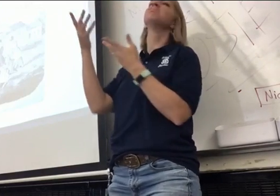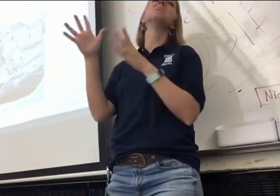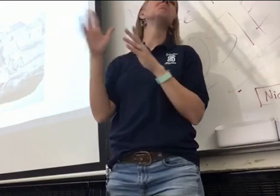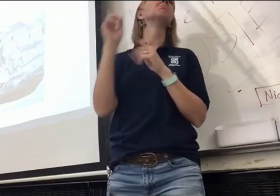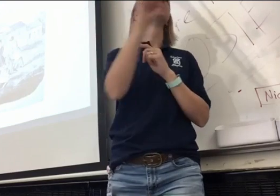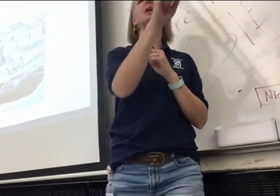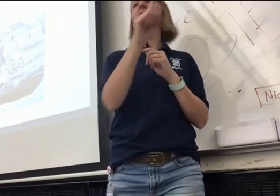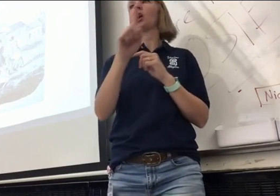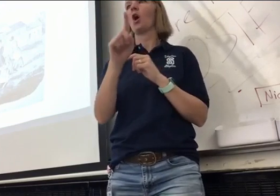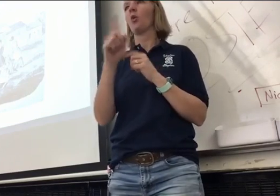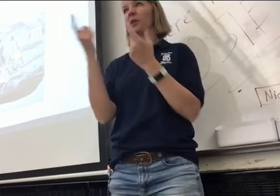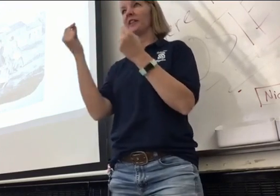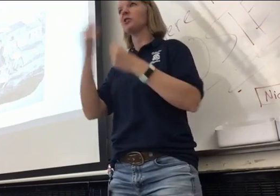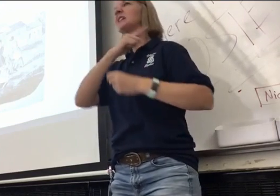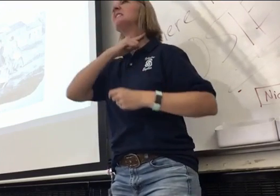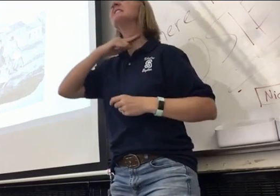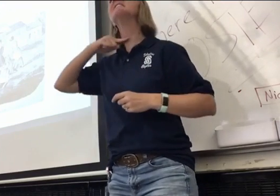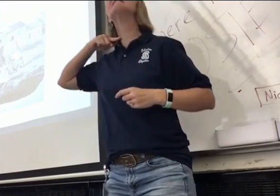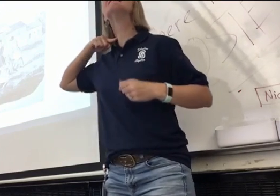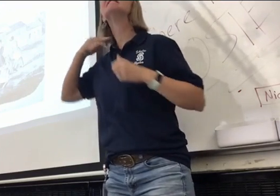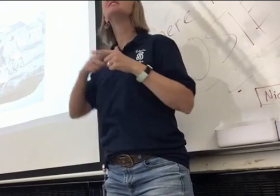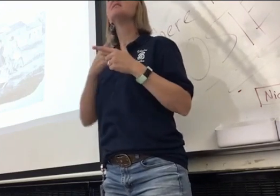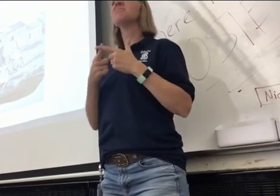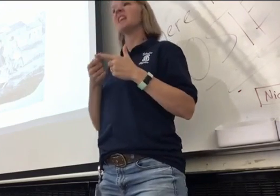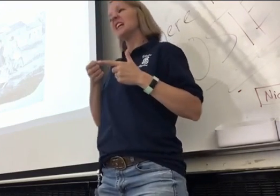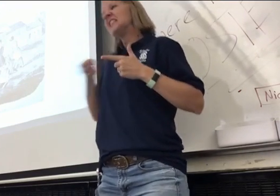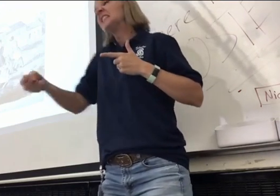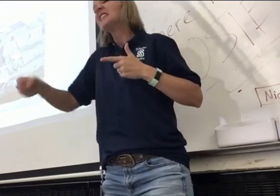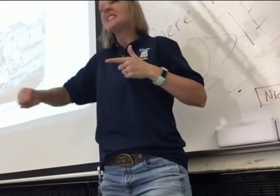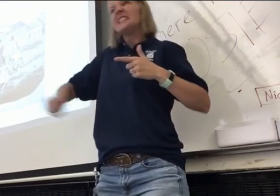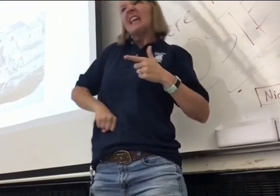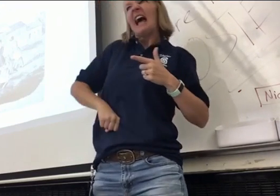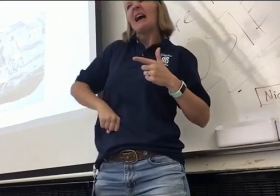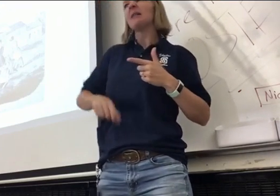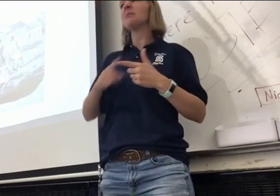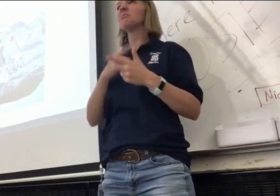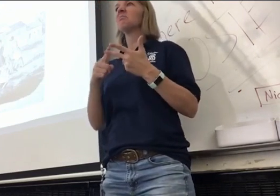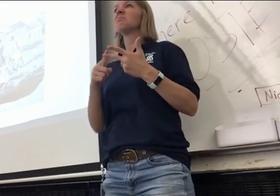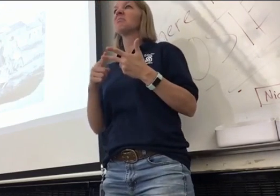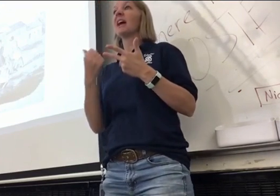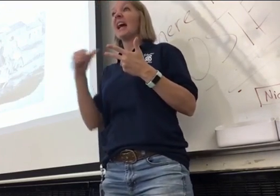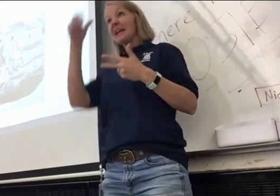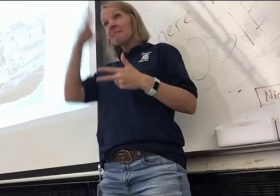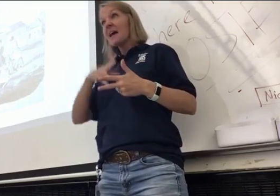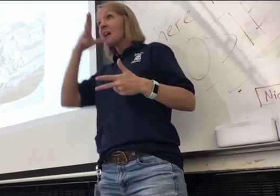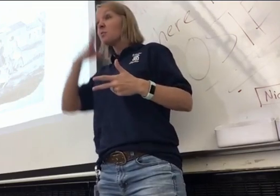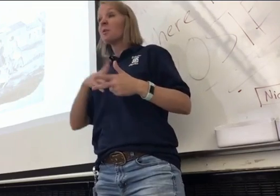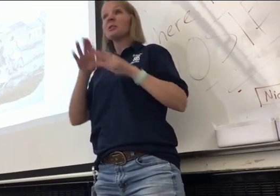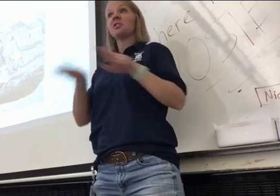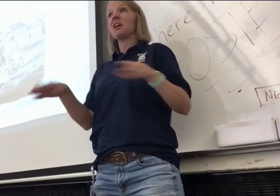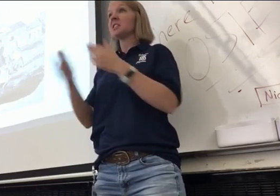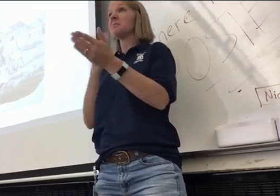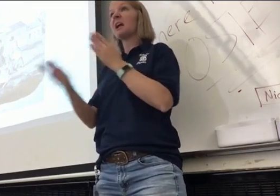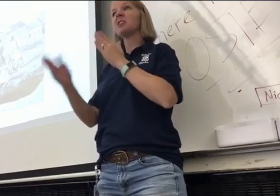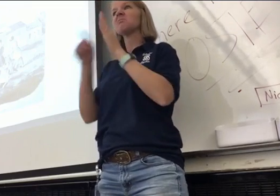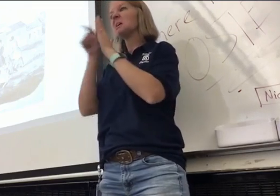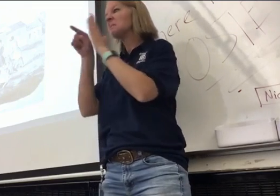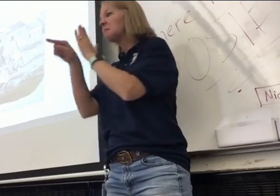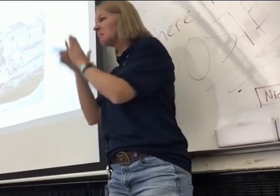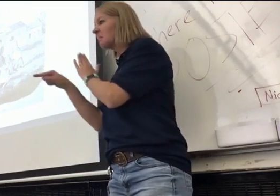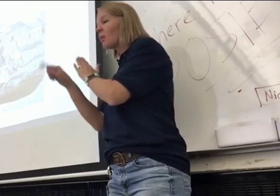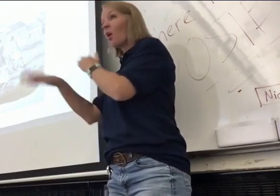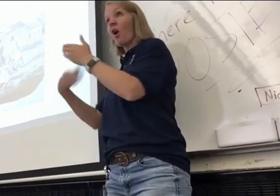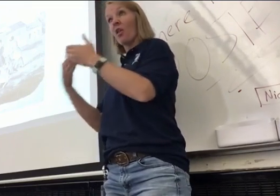They are slitting their throats, stabbing them in the stomach. Anybody, man, woman, child, doesn't matter. They take all